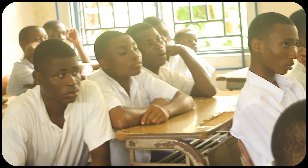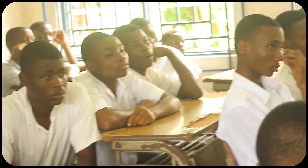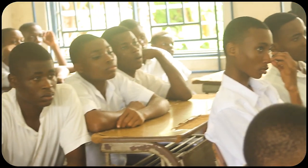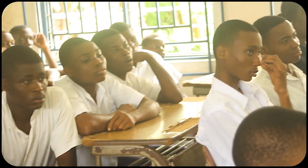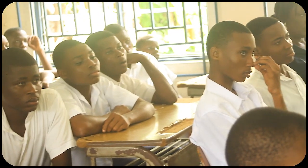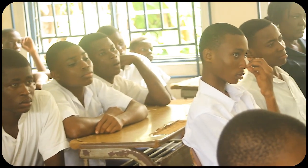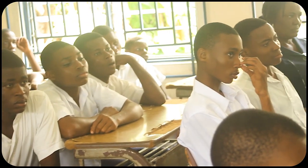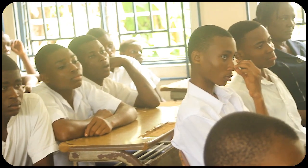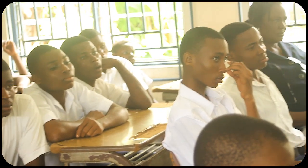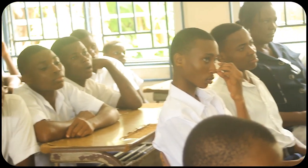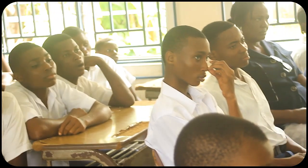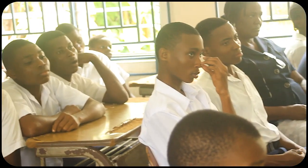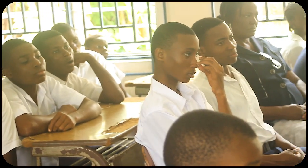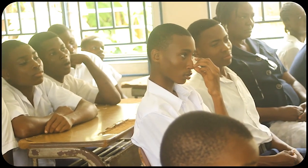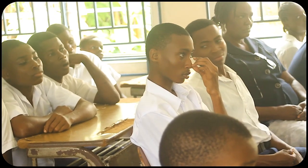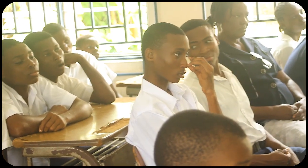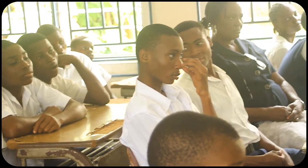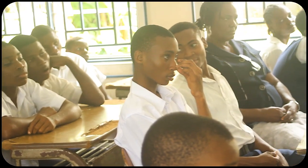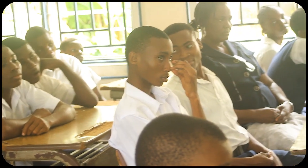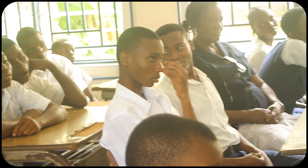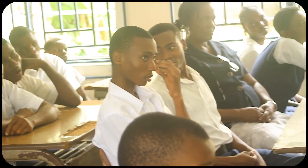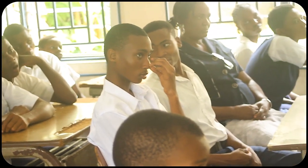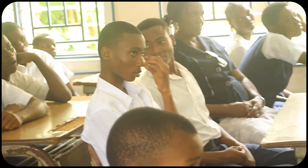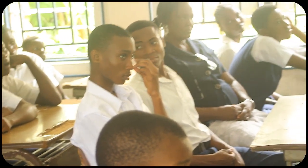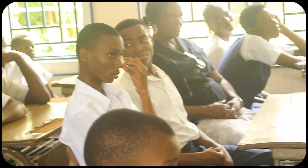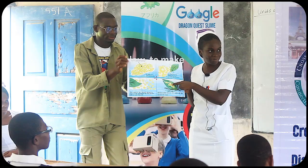eats those larvae,